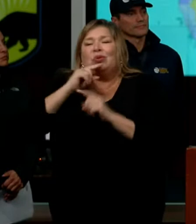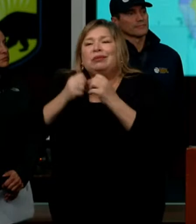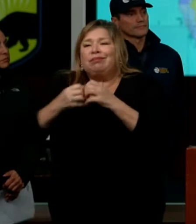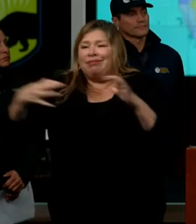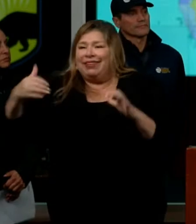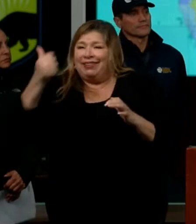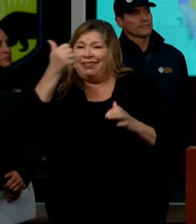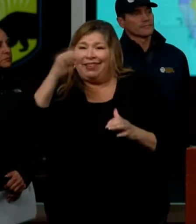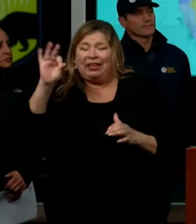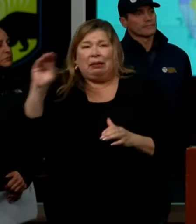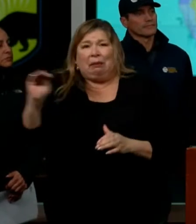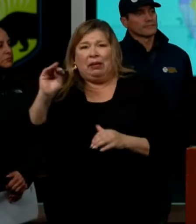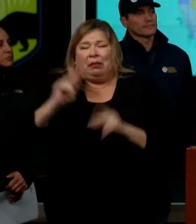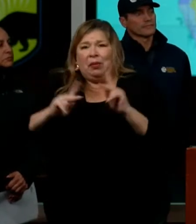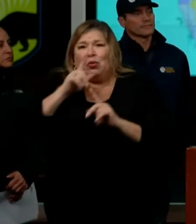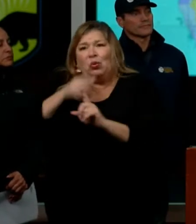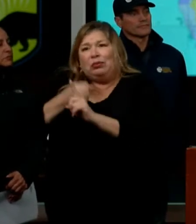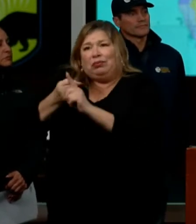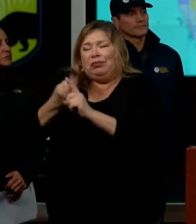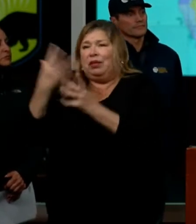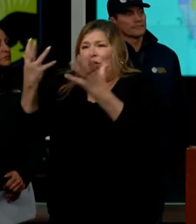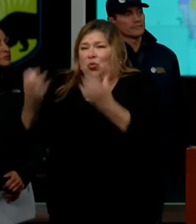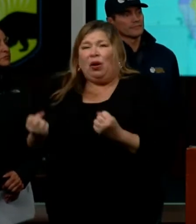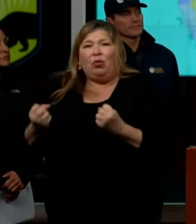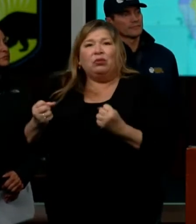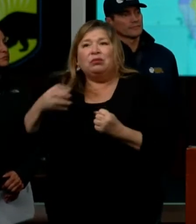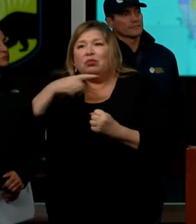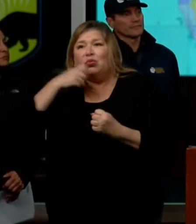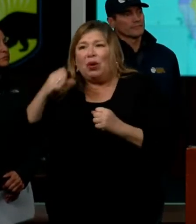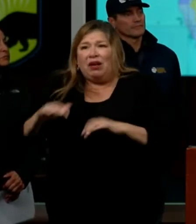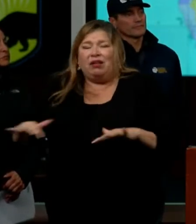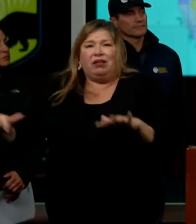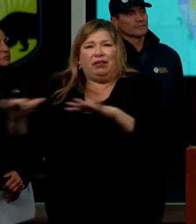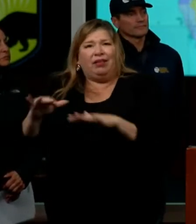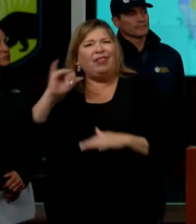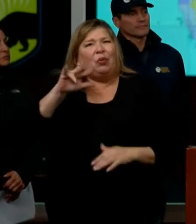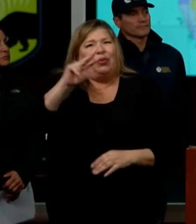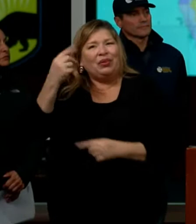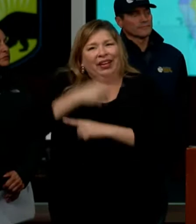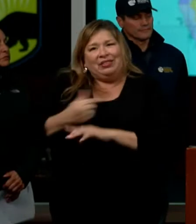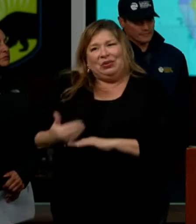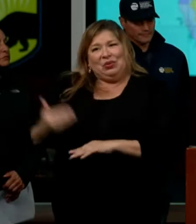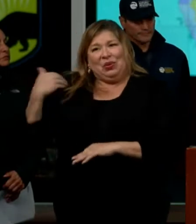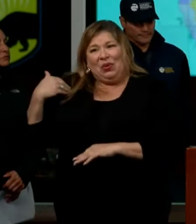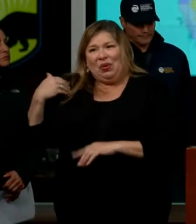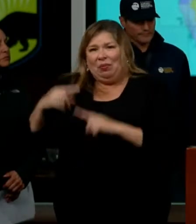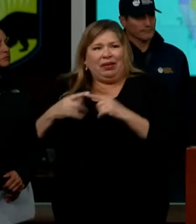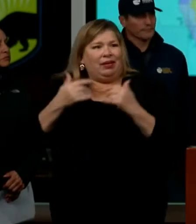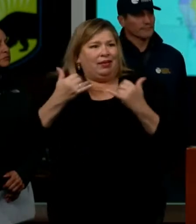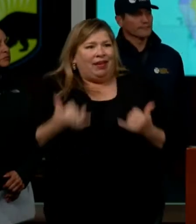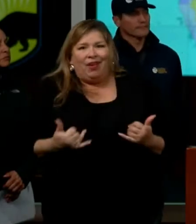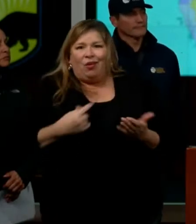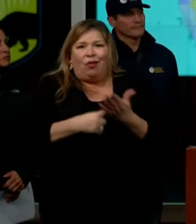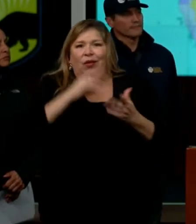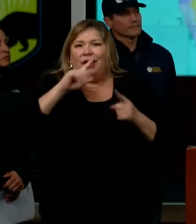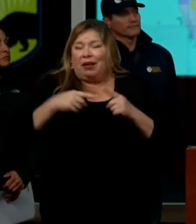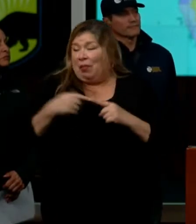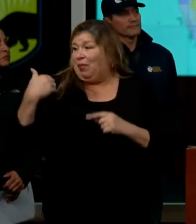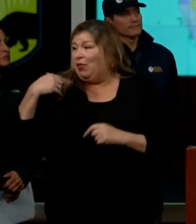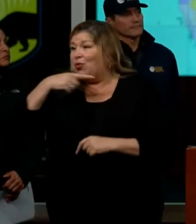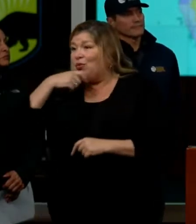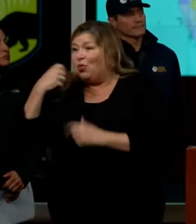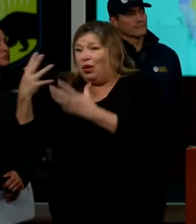That was just 30 days ago, and here we are 30 days later talking about number 5 on our way to number 6, maybe